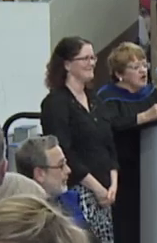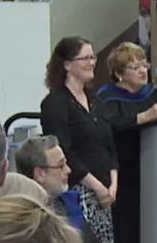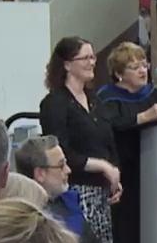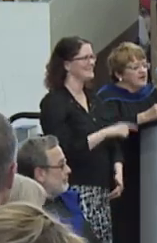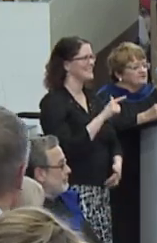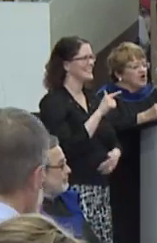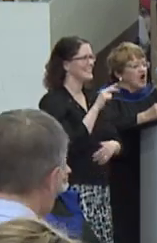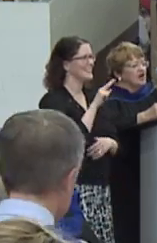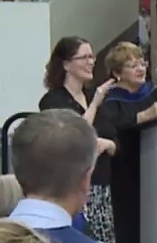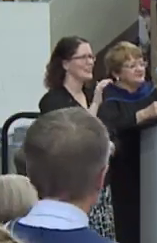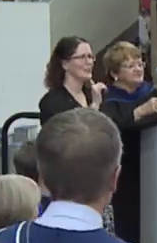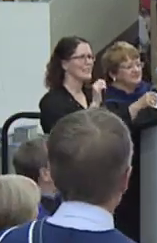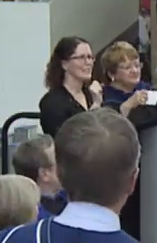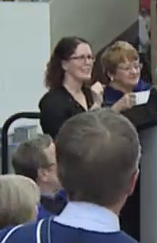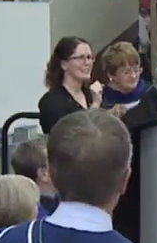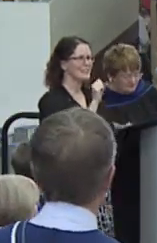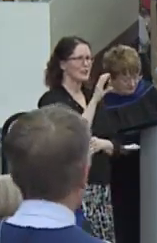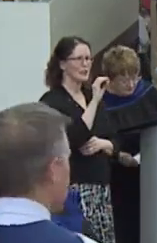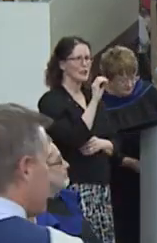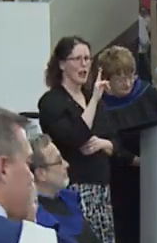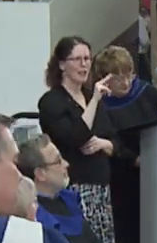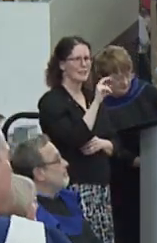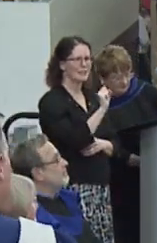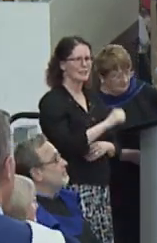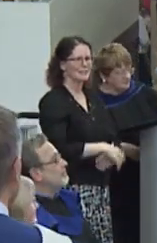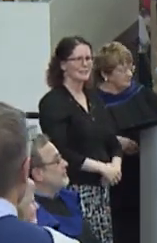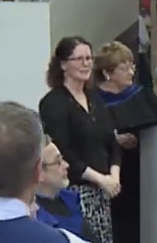Lucas Conrad Collins.